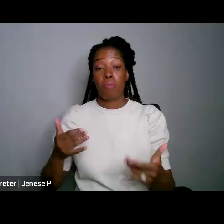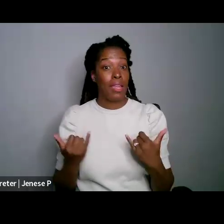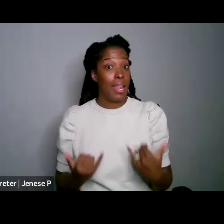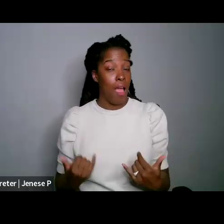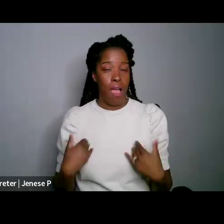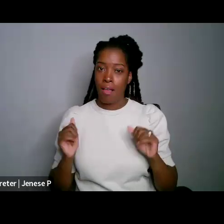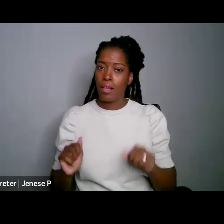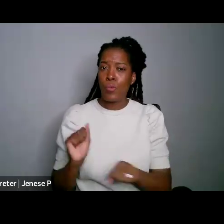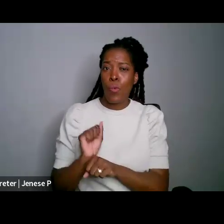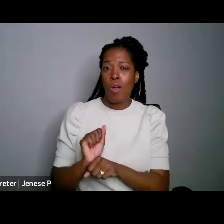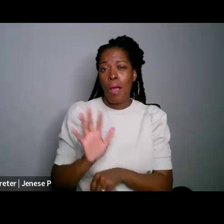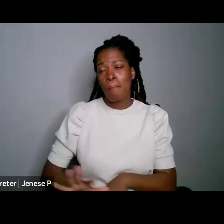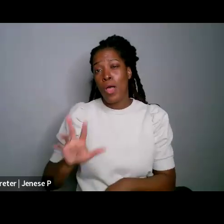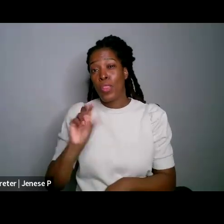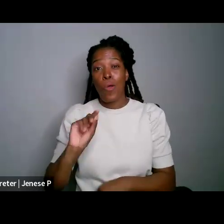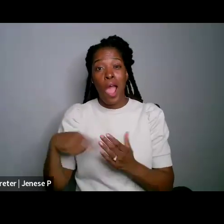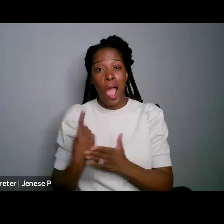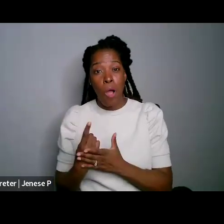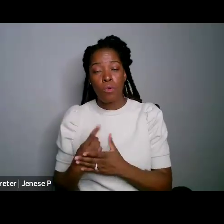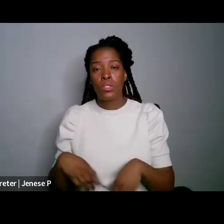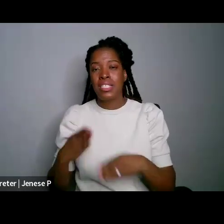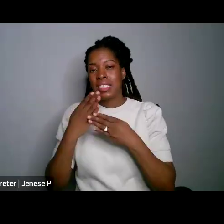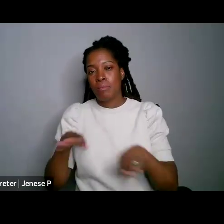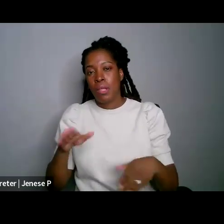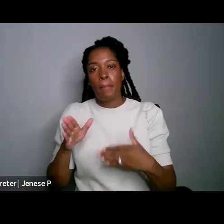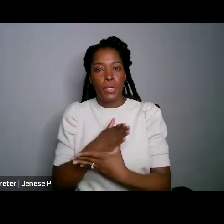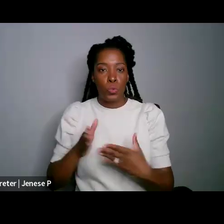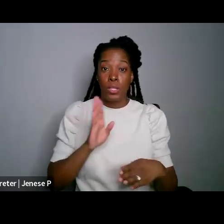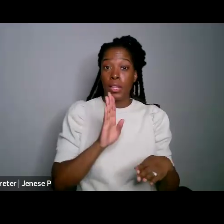week now. I split that between my business and the nonprofit.